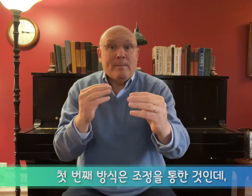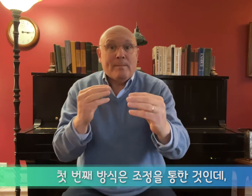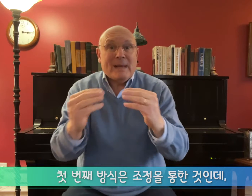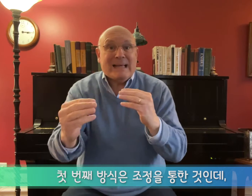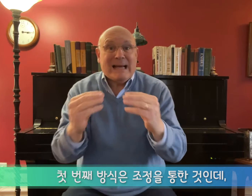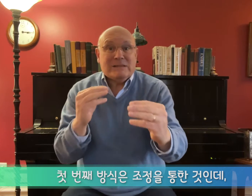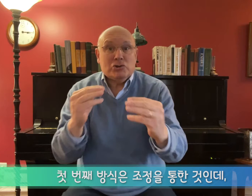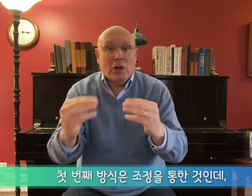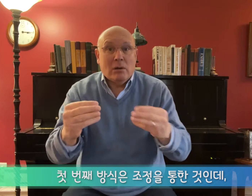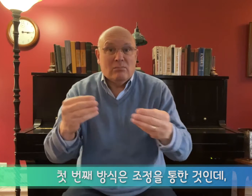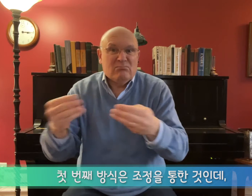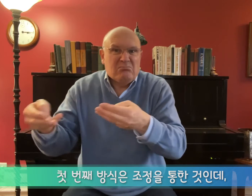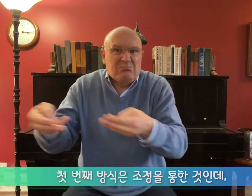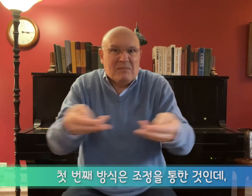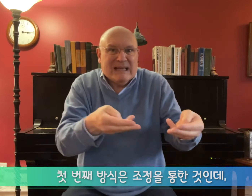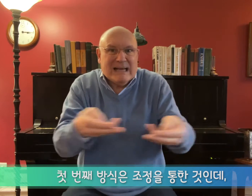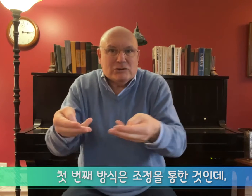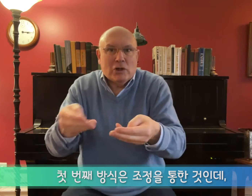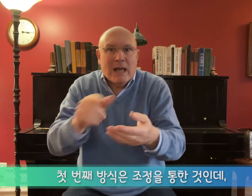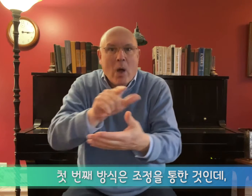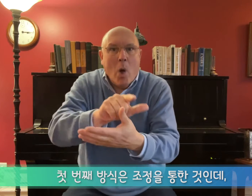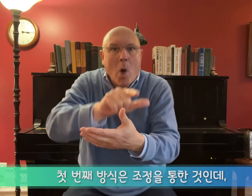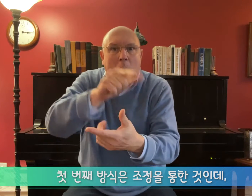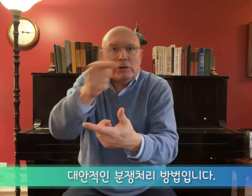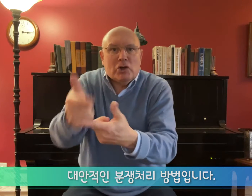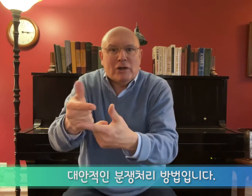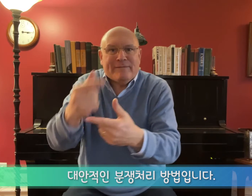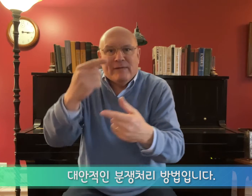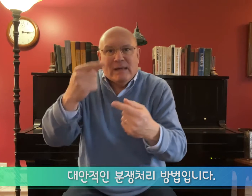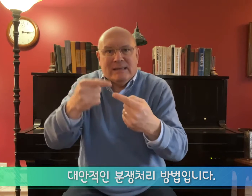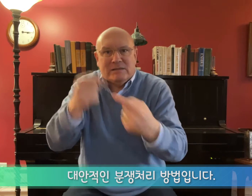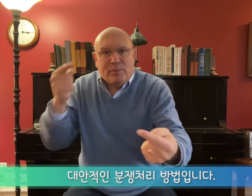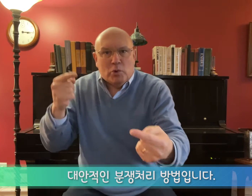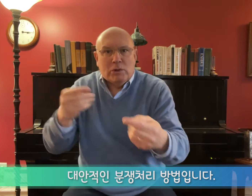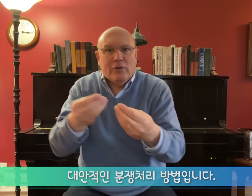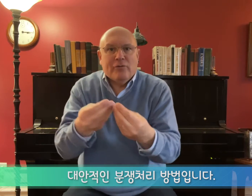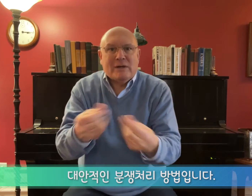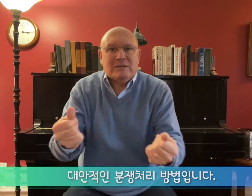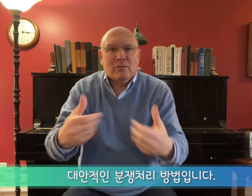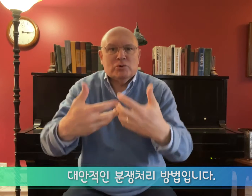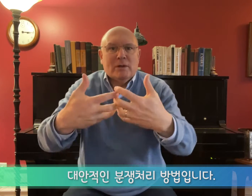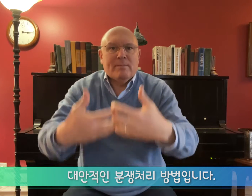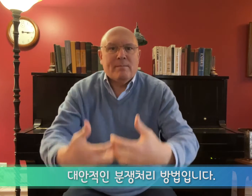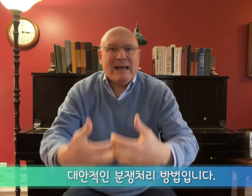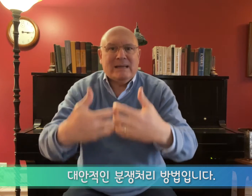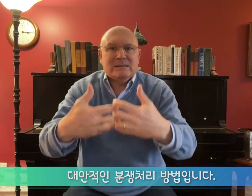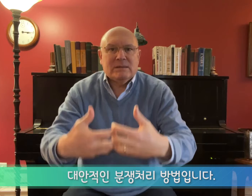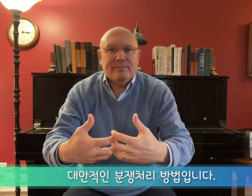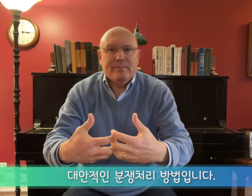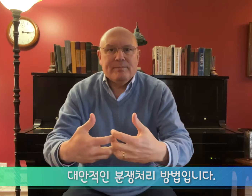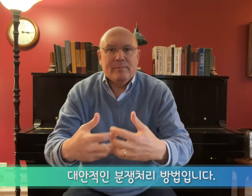One is through mediation, an alternative dispute resolution mechanism.